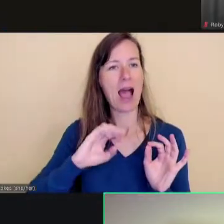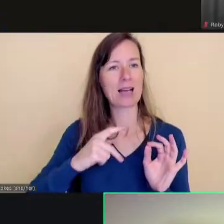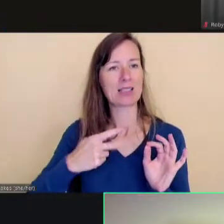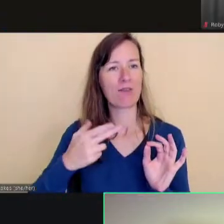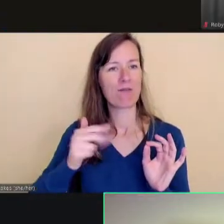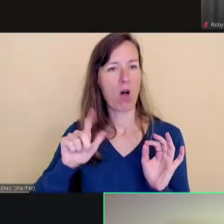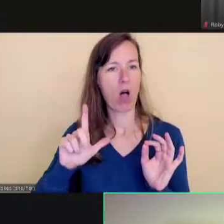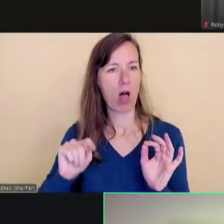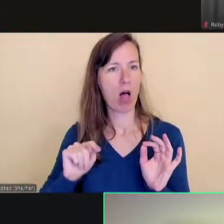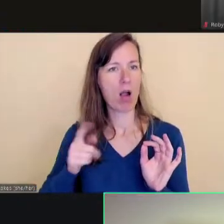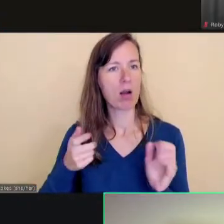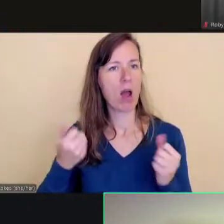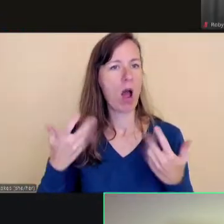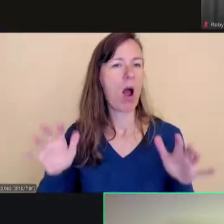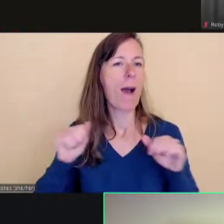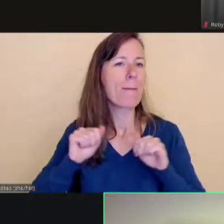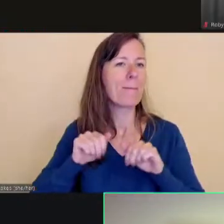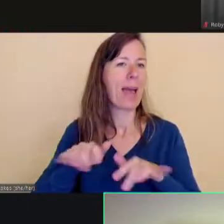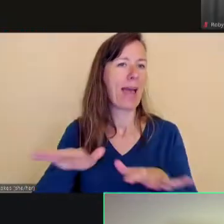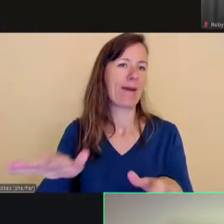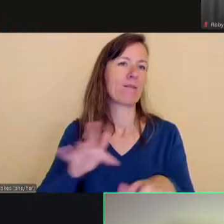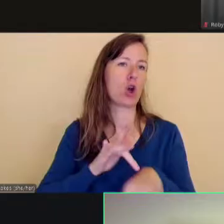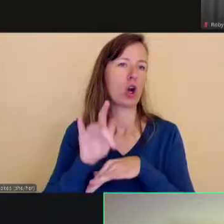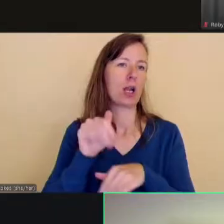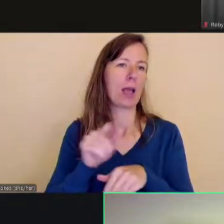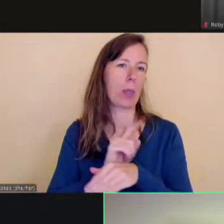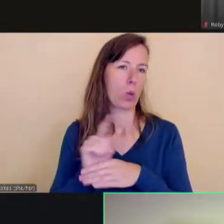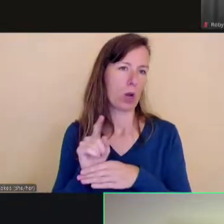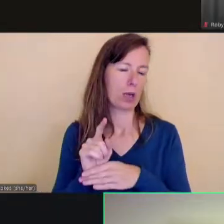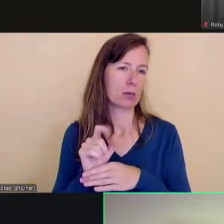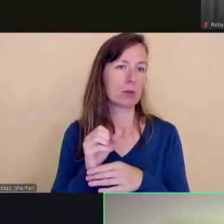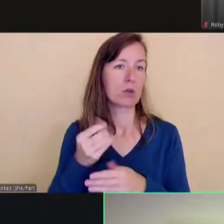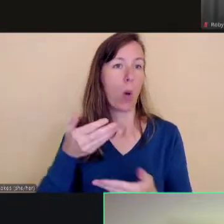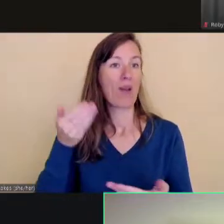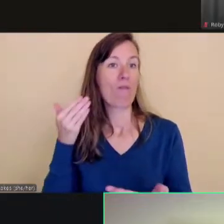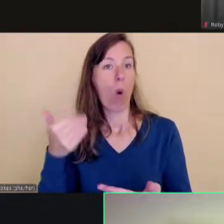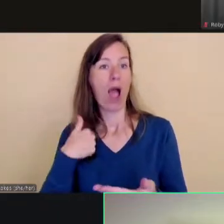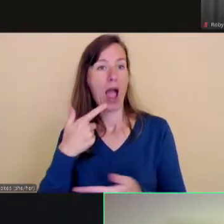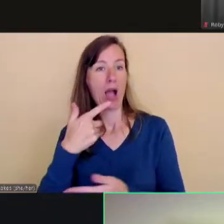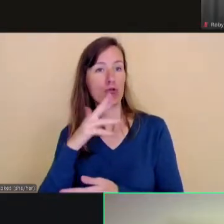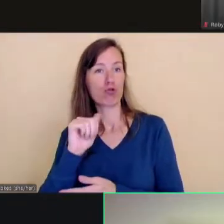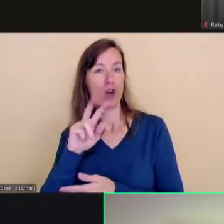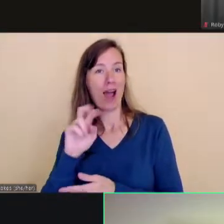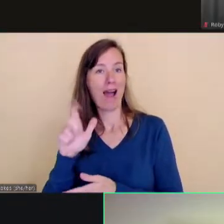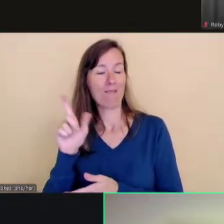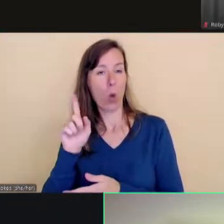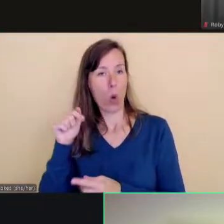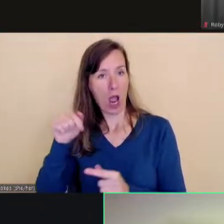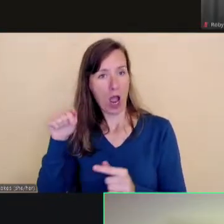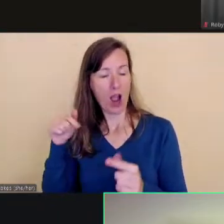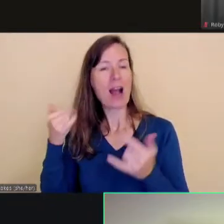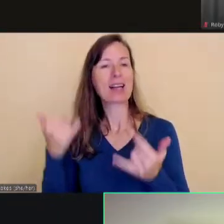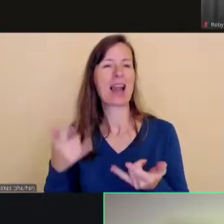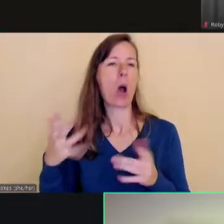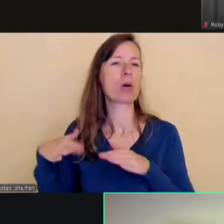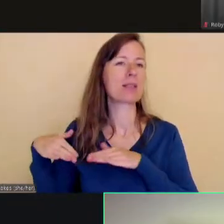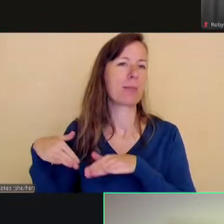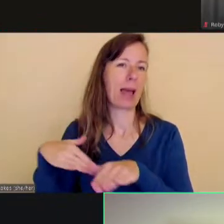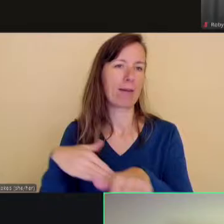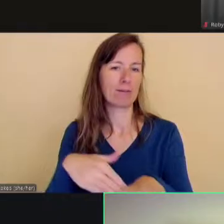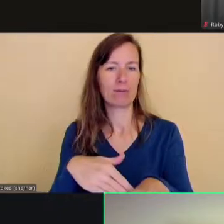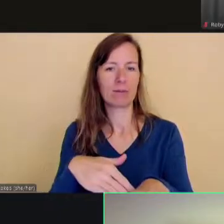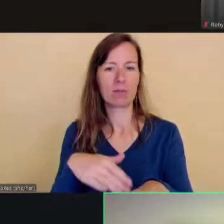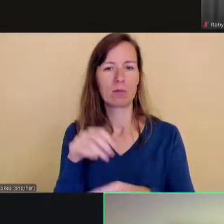used to have gravel, we now have pavement. And then the operations today and tomorrow were the rubberized track coating that